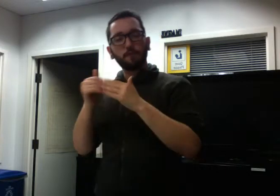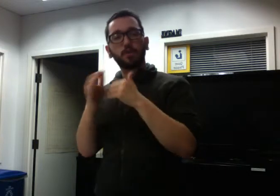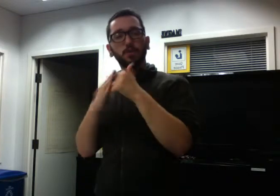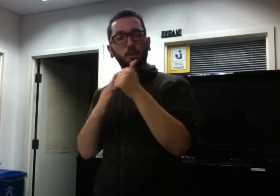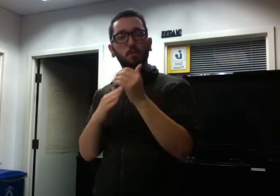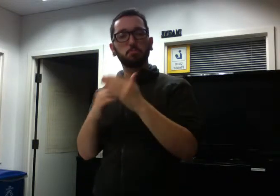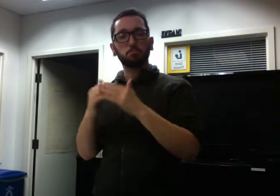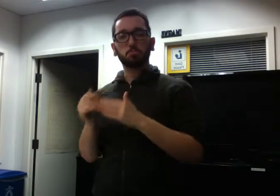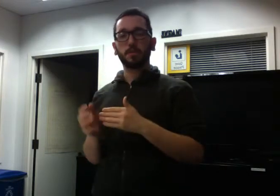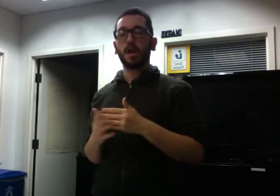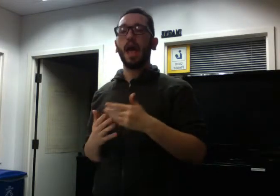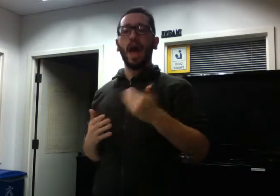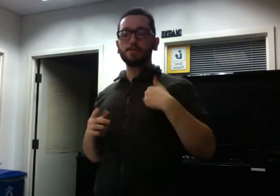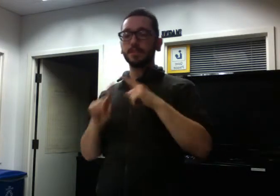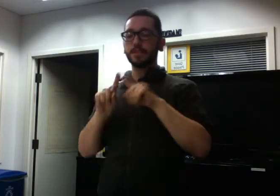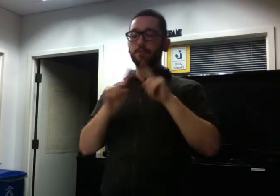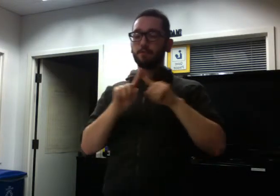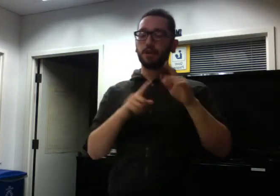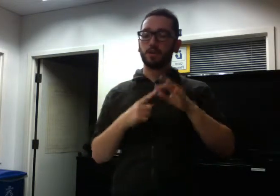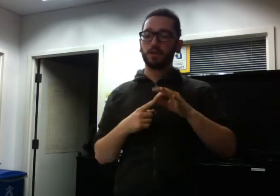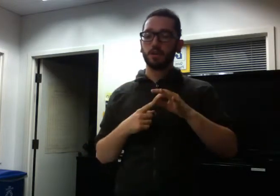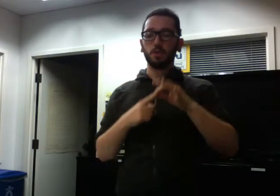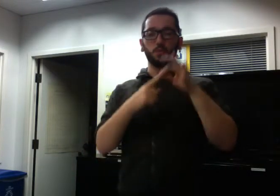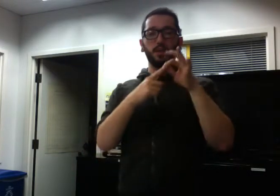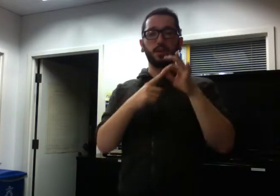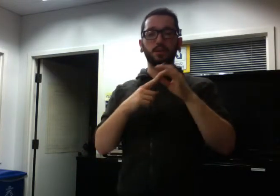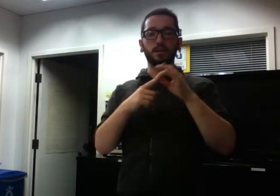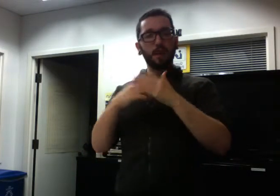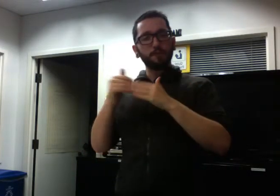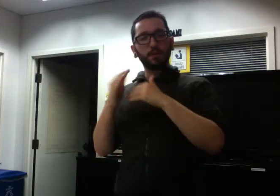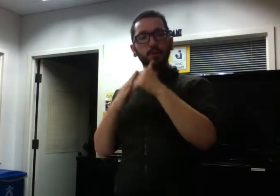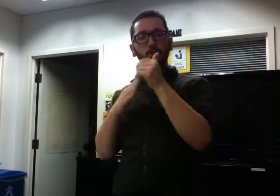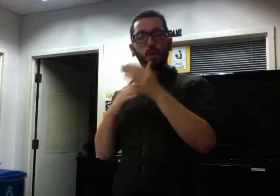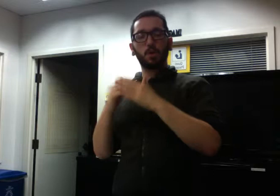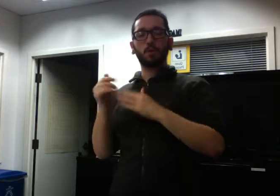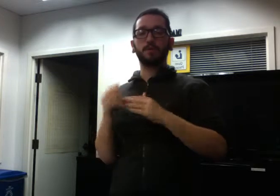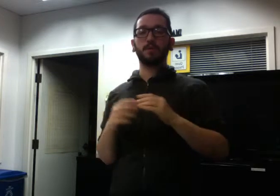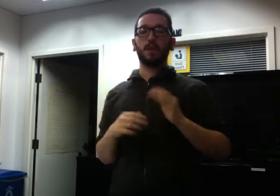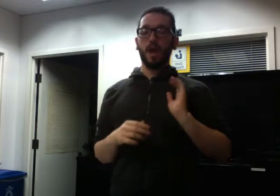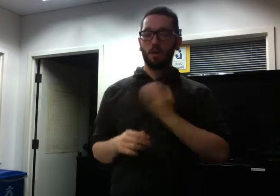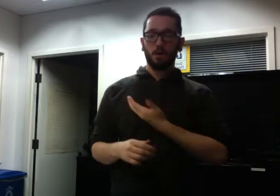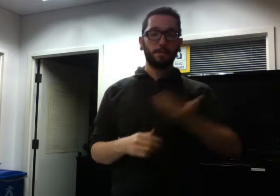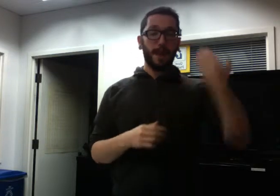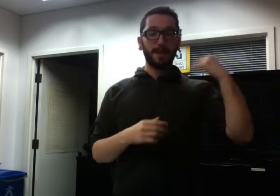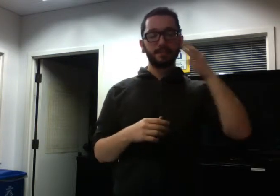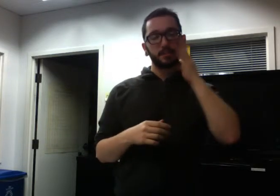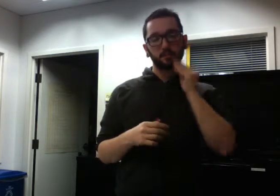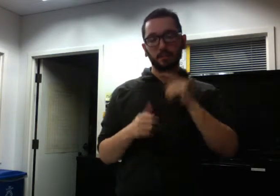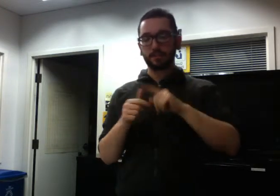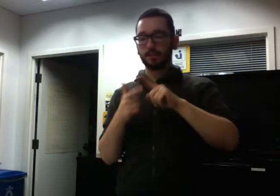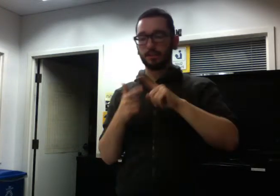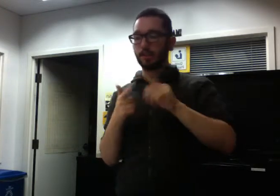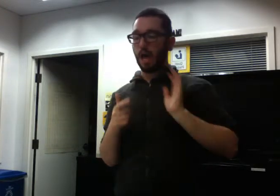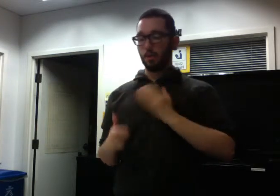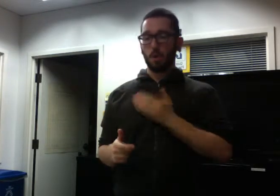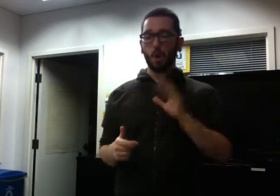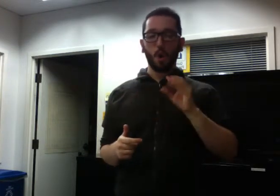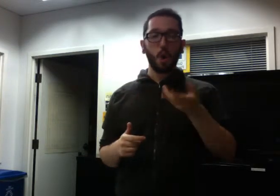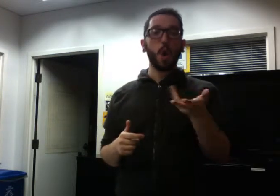on our own past experiences, our perceptions of our capabilities, and our willingness to be out in the